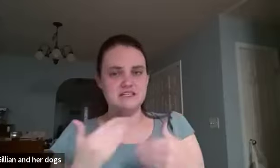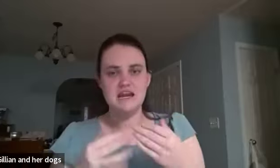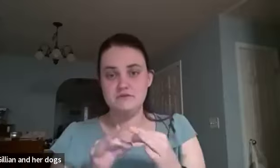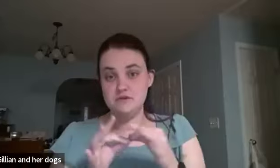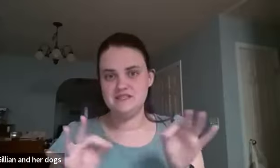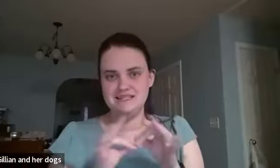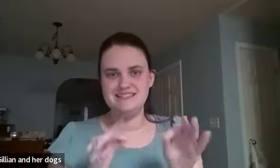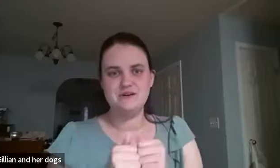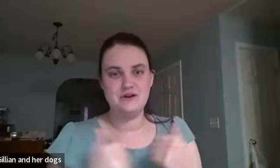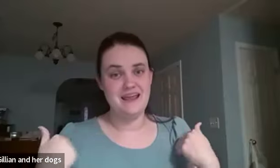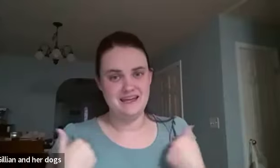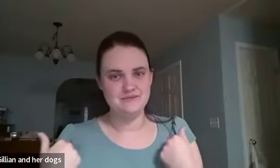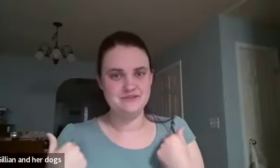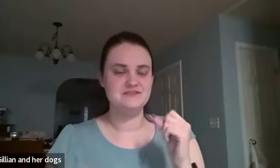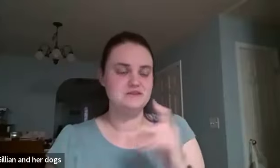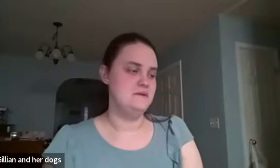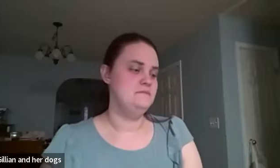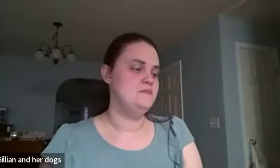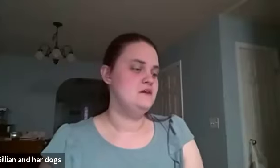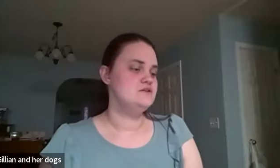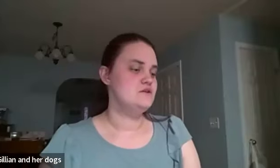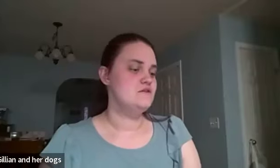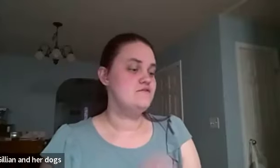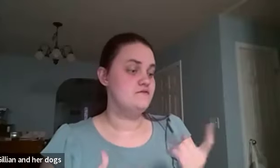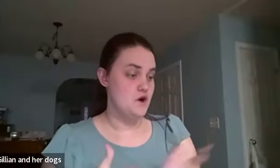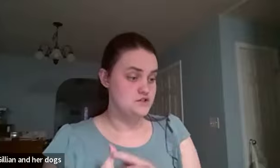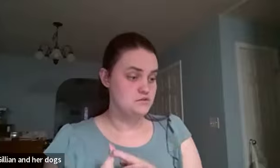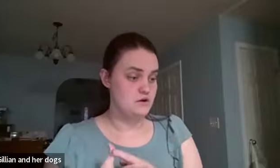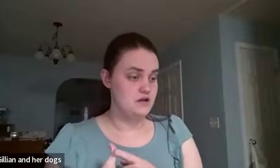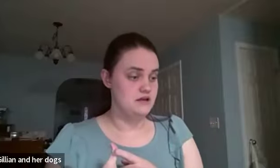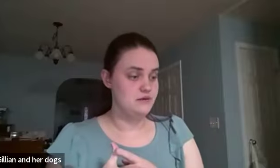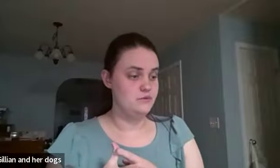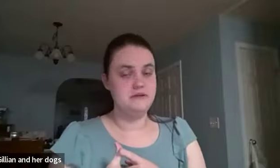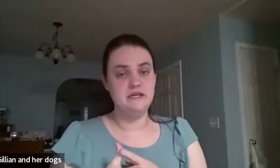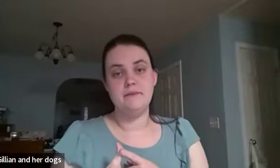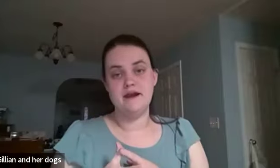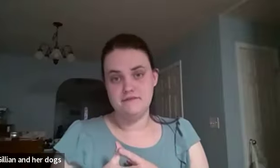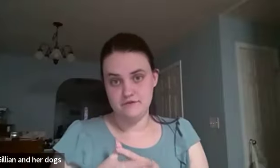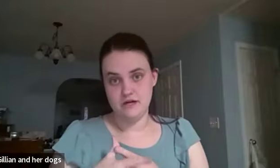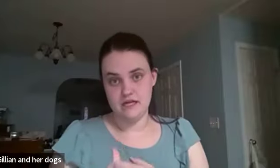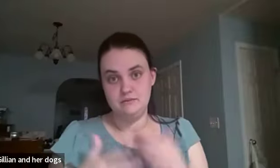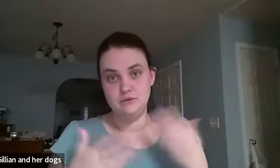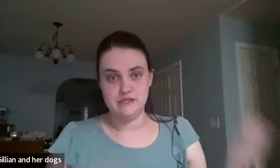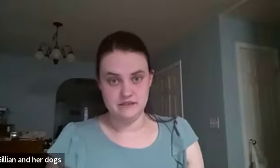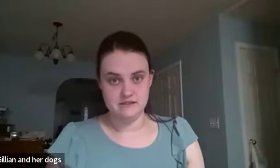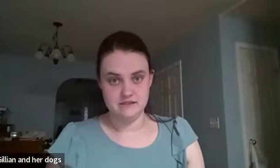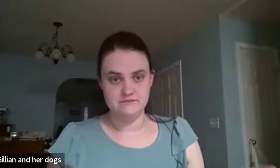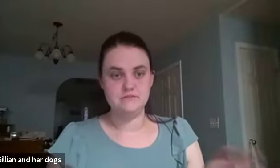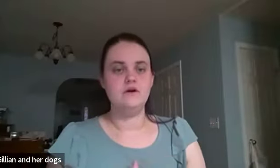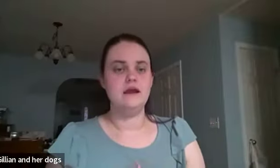kind of have a few sentences with our animals, okay? So the first one would be my favorite animal is. All